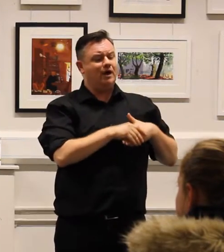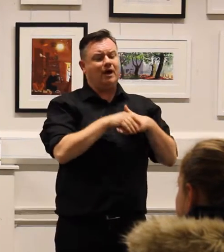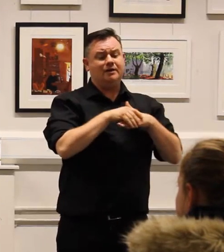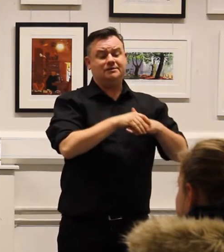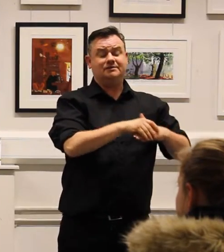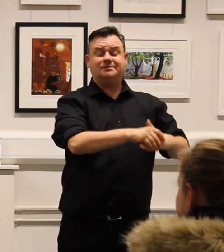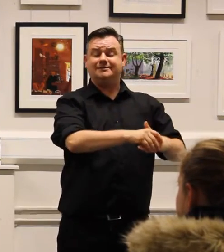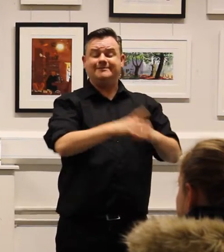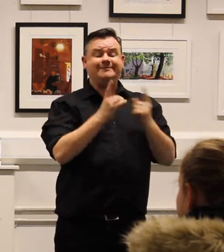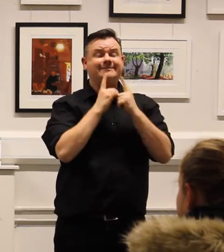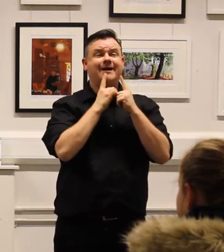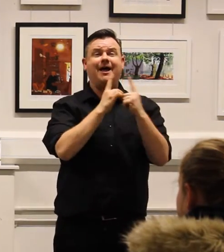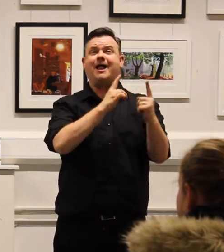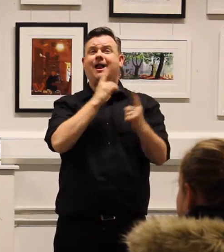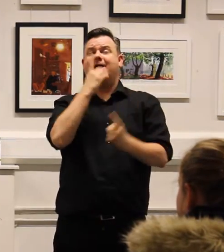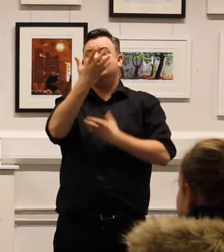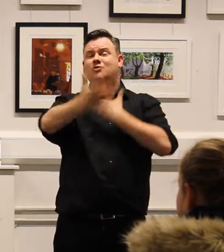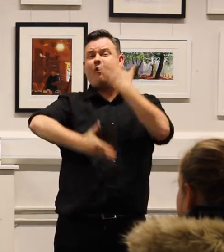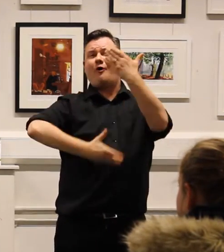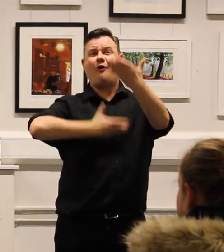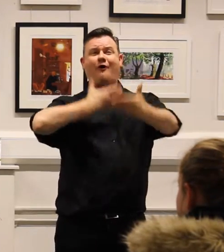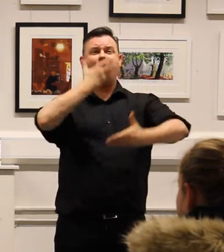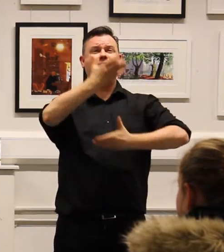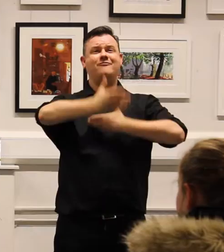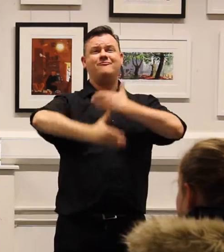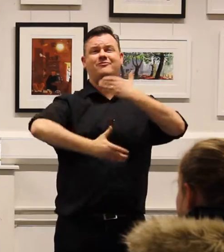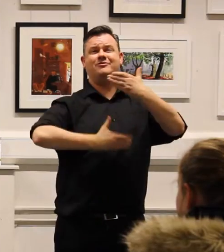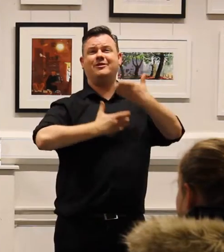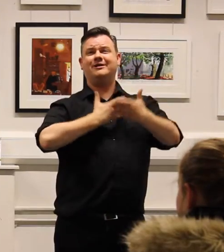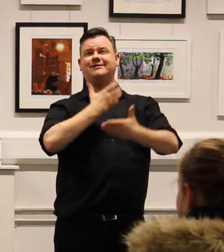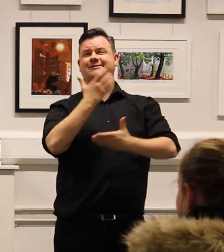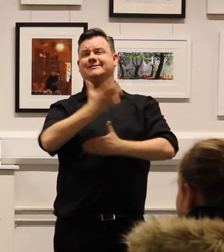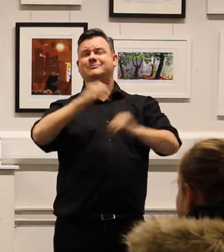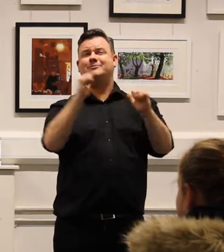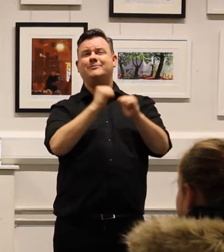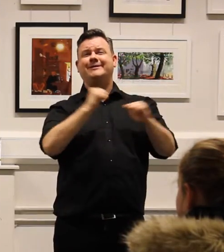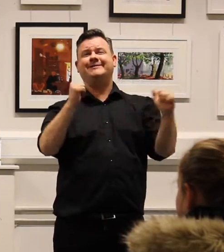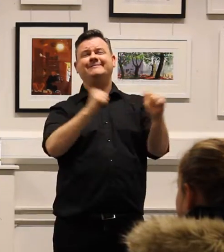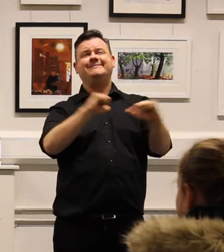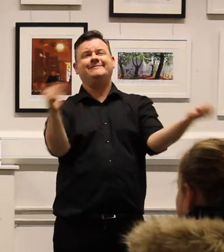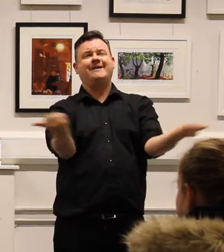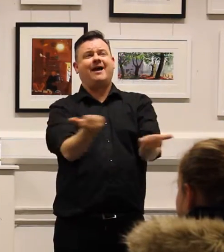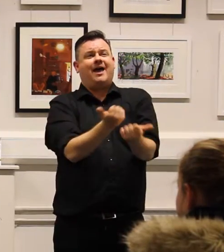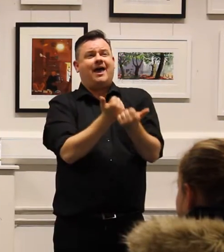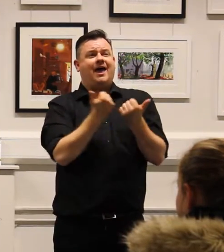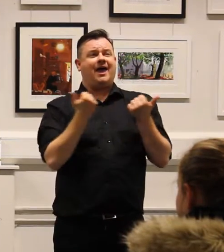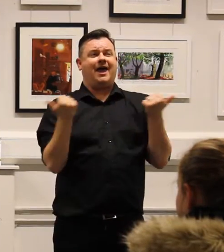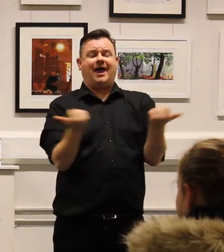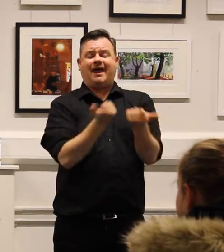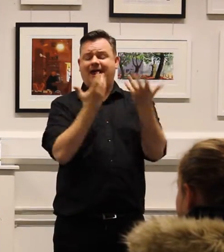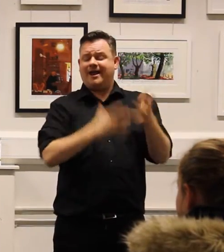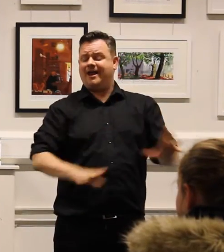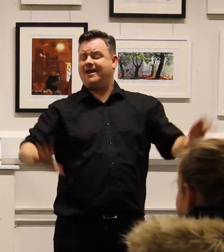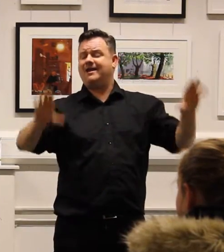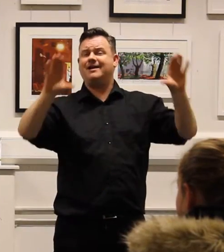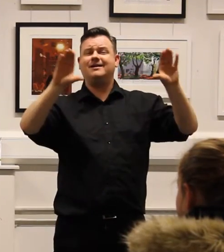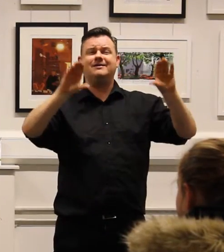friends and tell our stories till we dance winter's end. When the